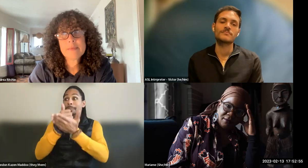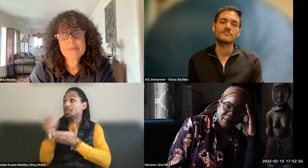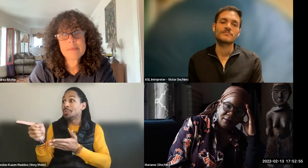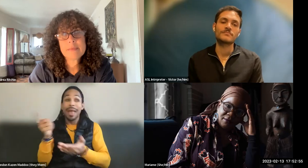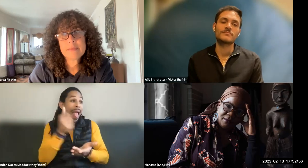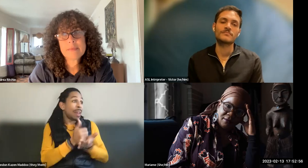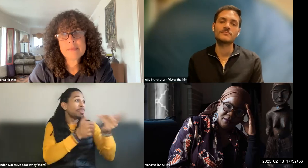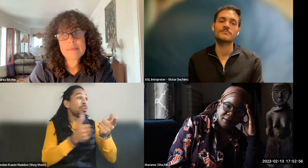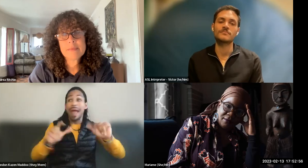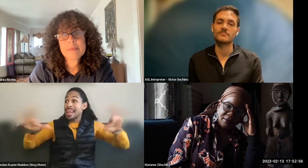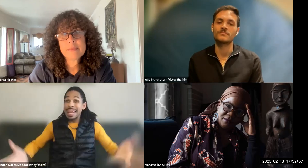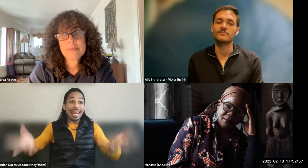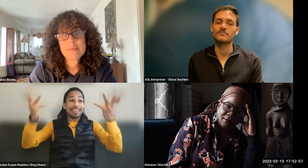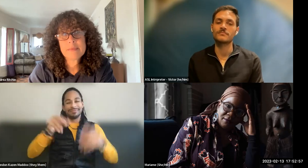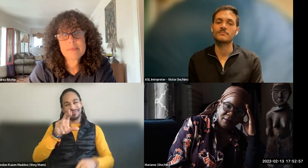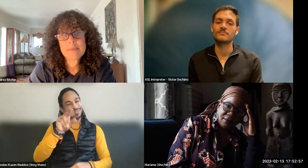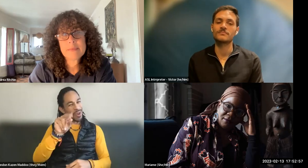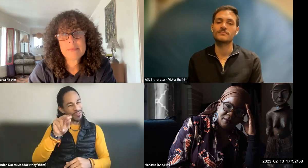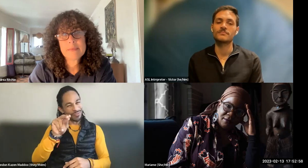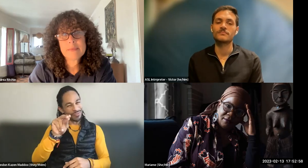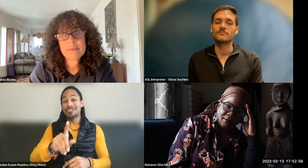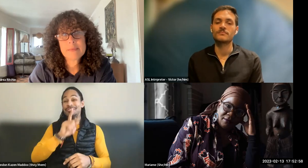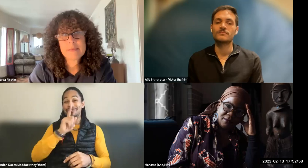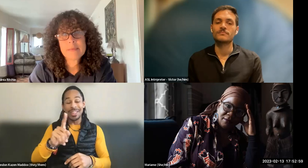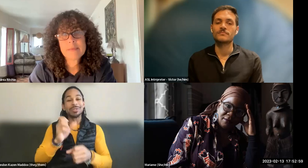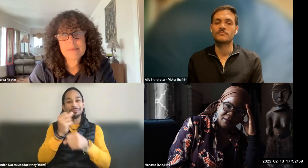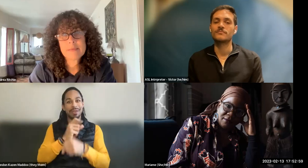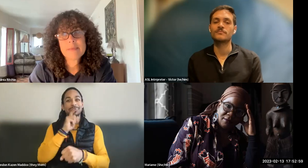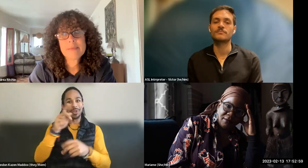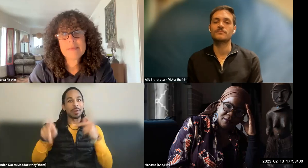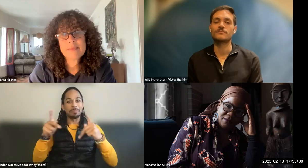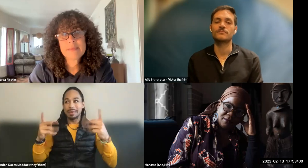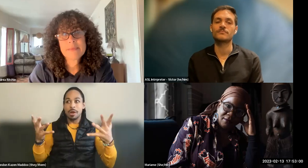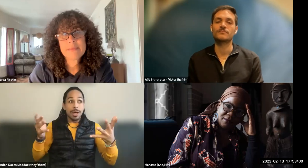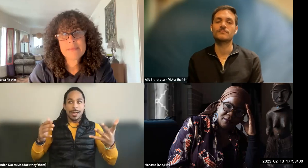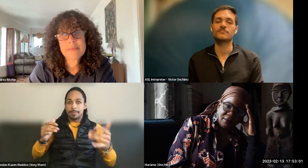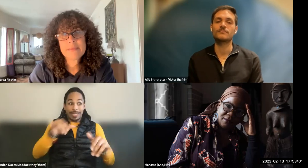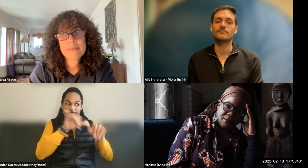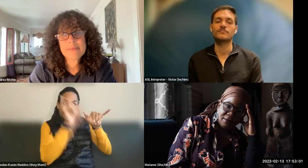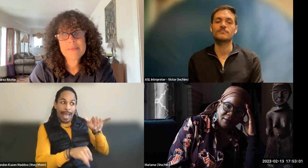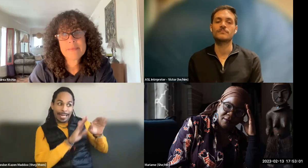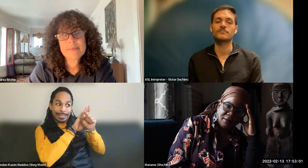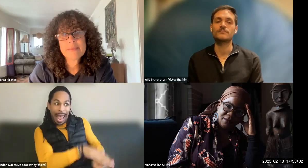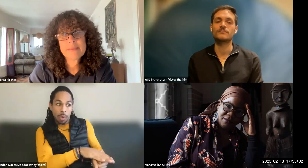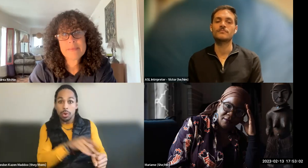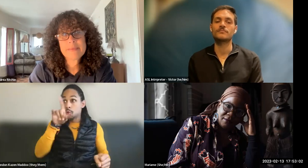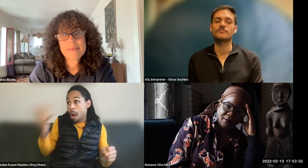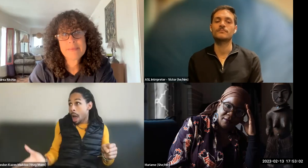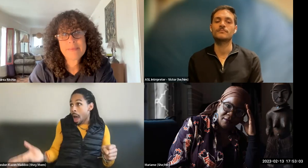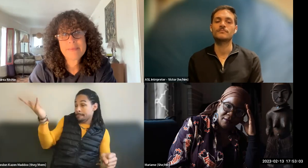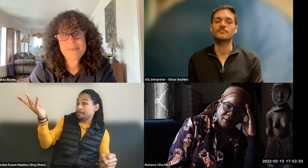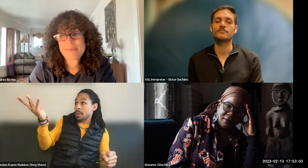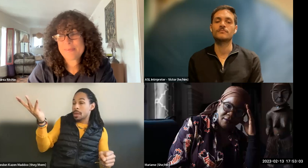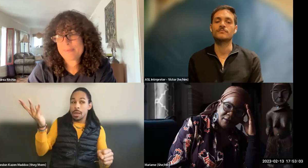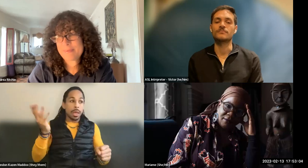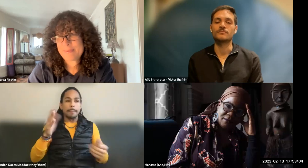project to fabricate order and pacify the population. So, long story short, we